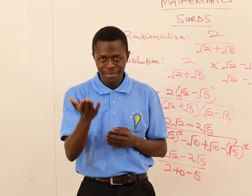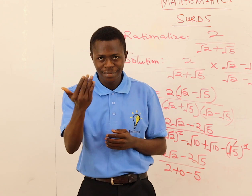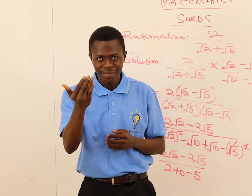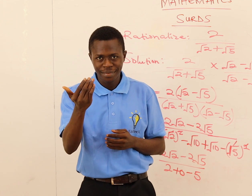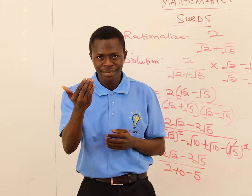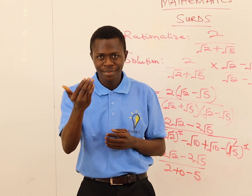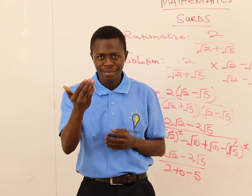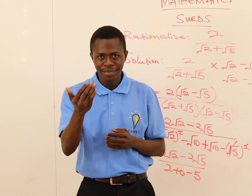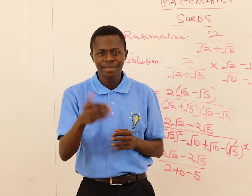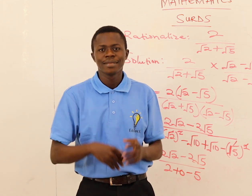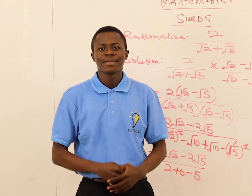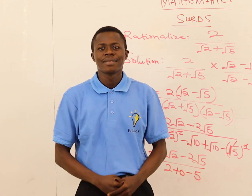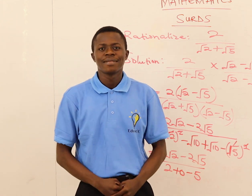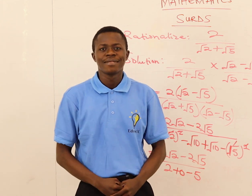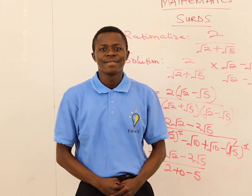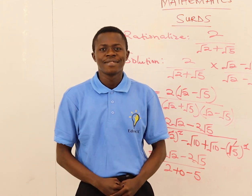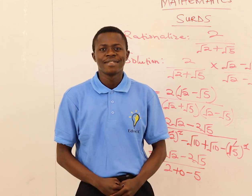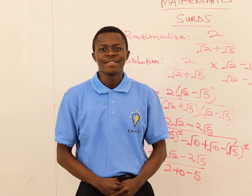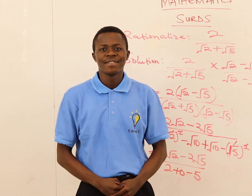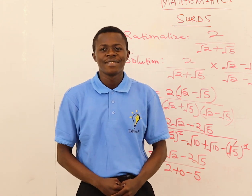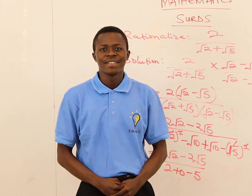expression? Just try.